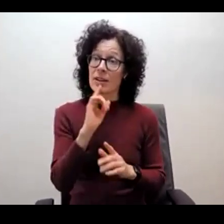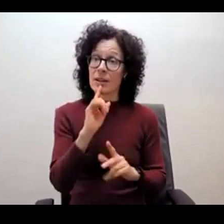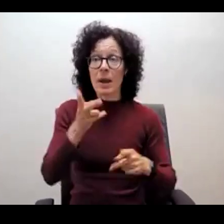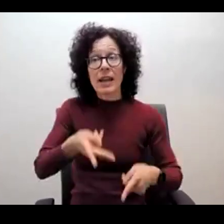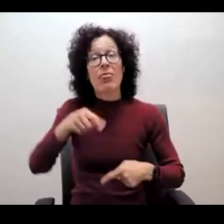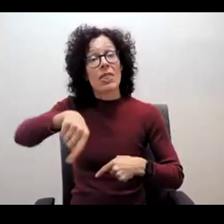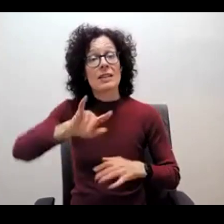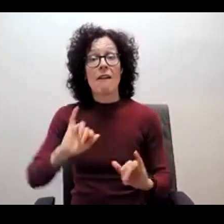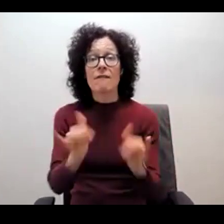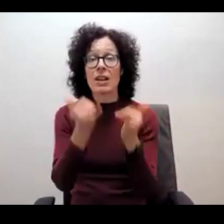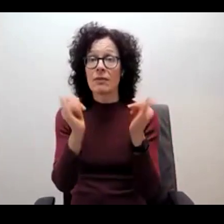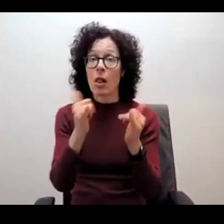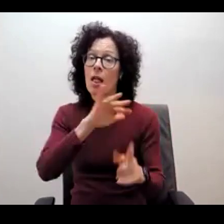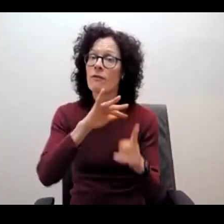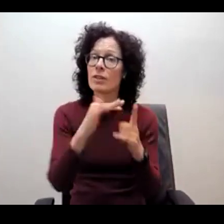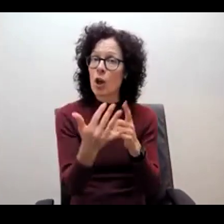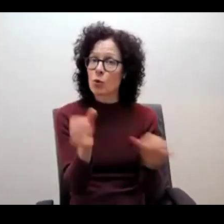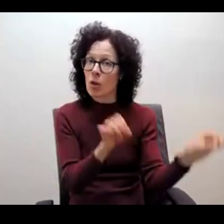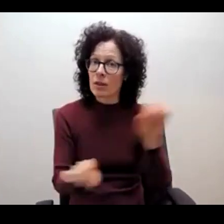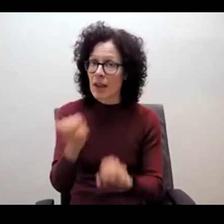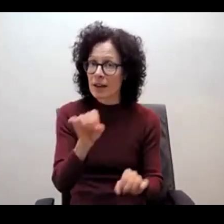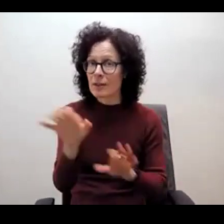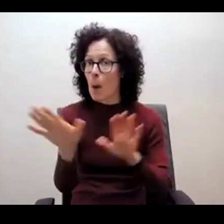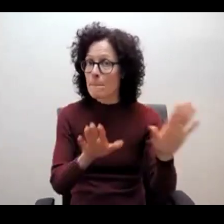of Social Science movement snack.